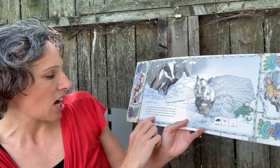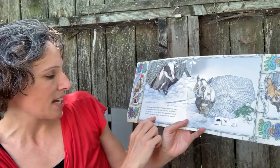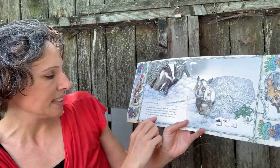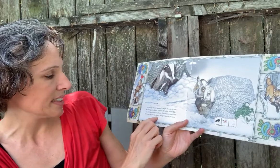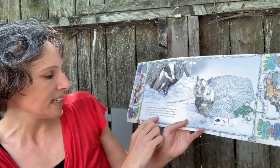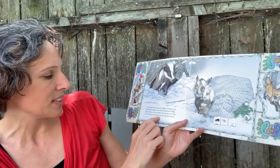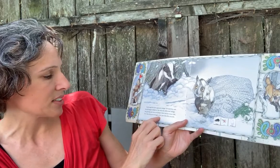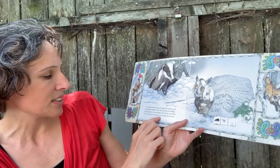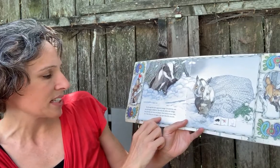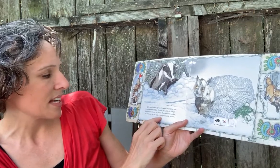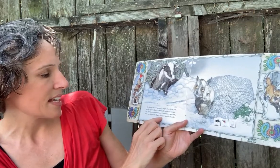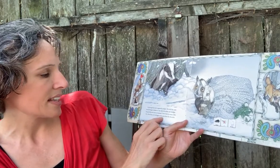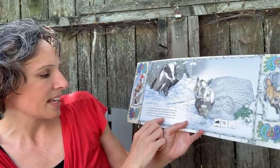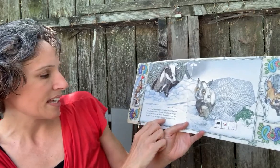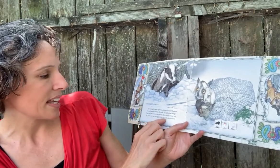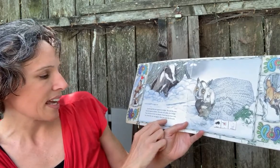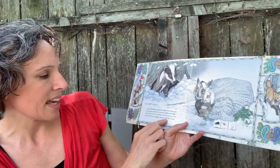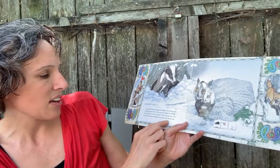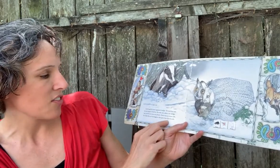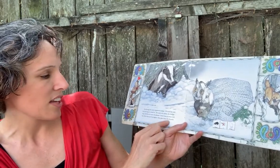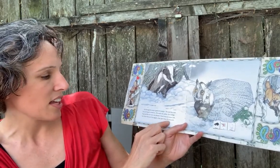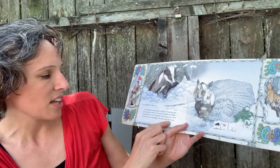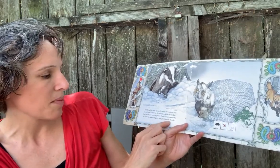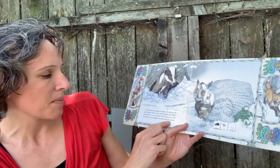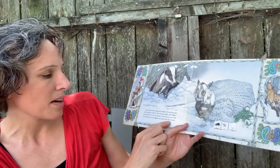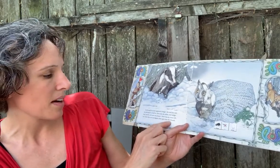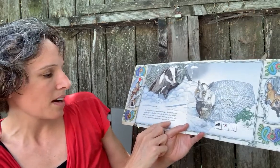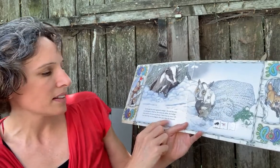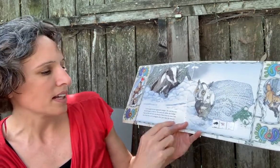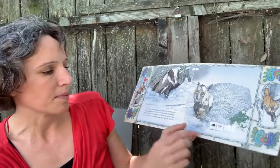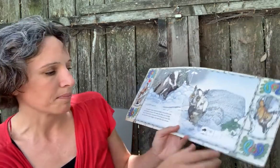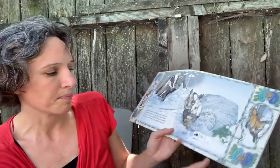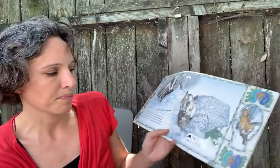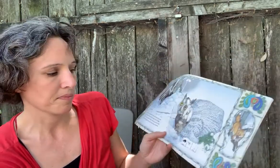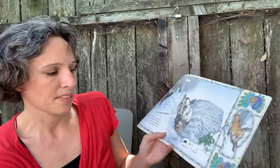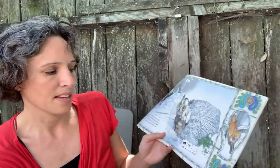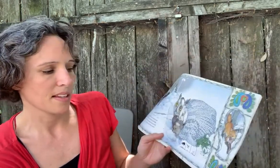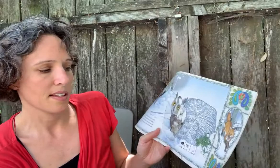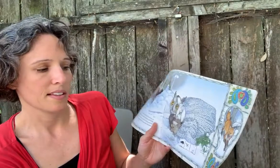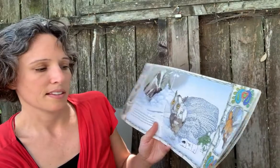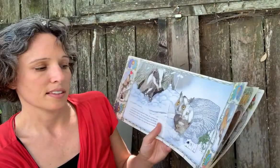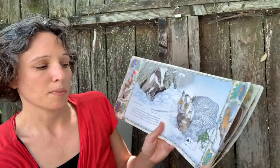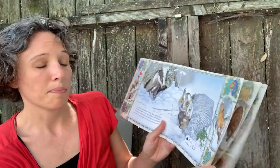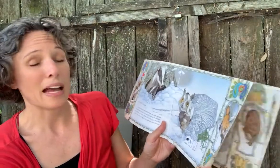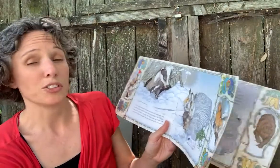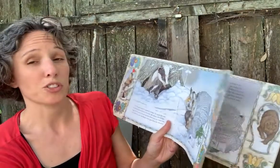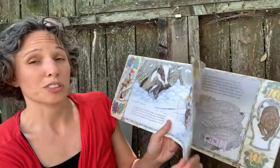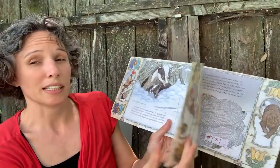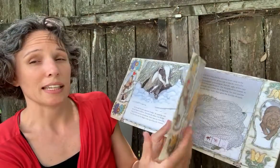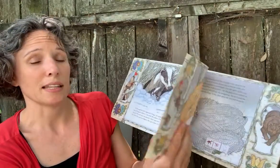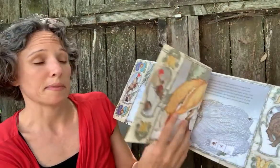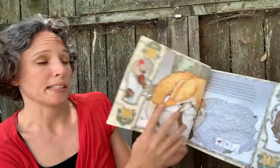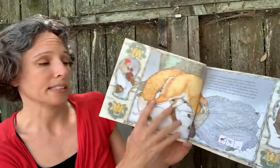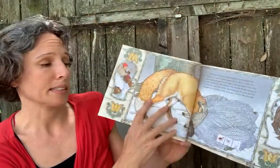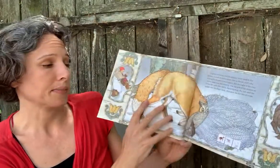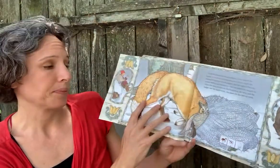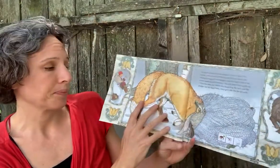his diggers, they gave him a thumb. The badger's in the mitten.